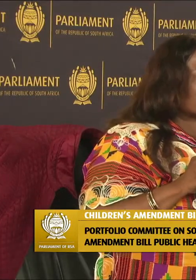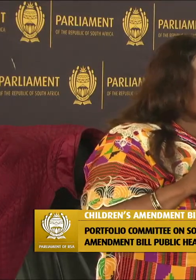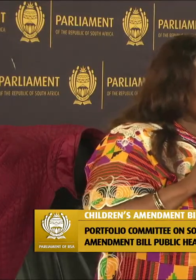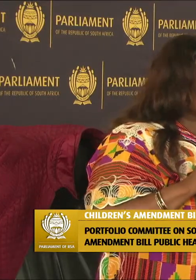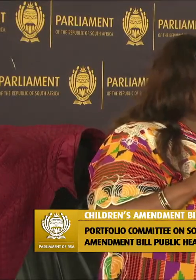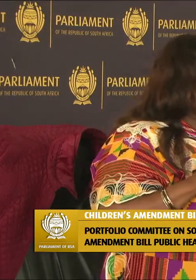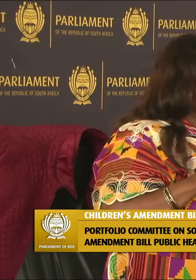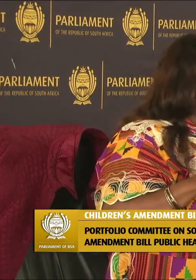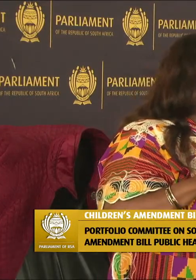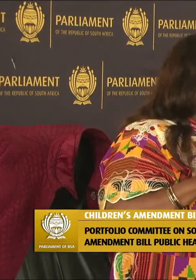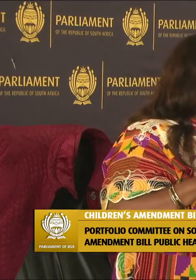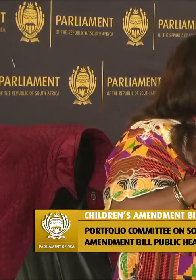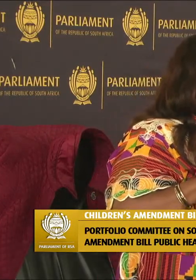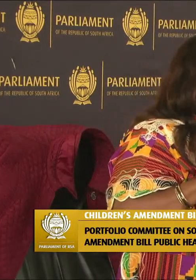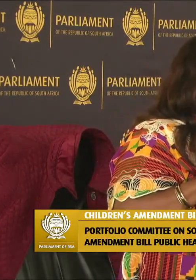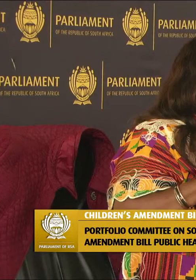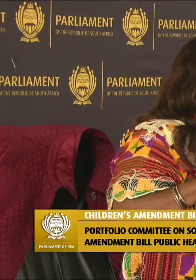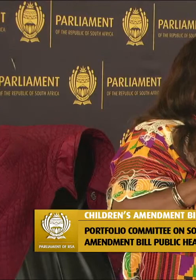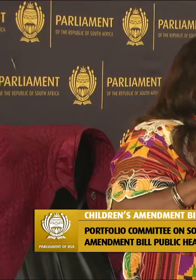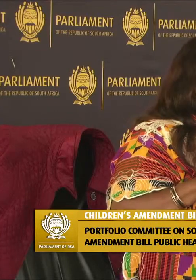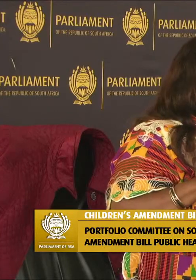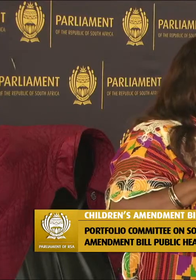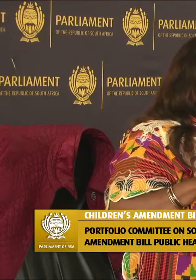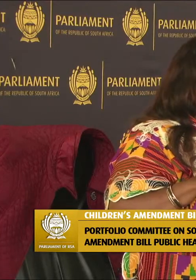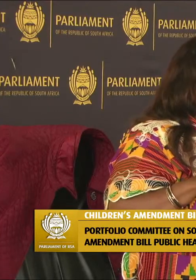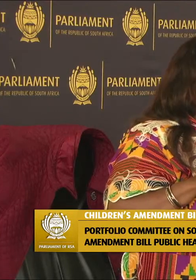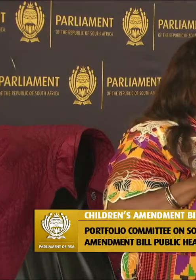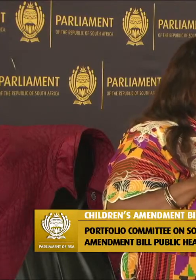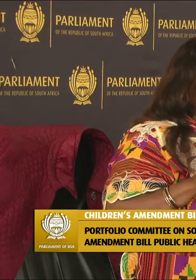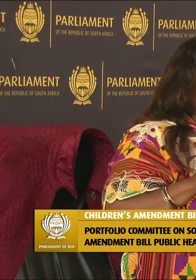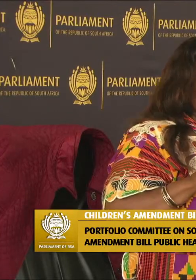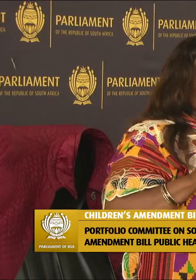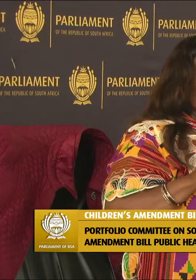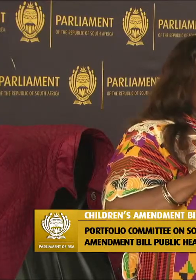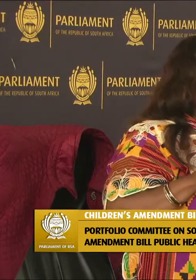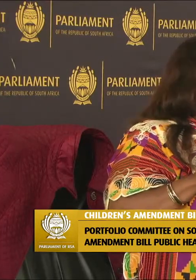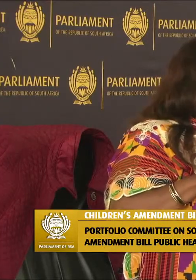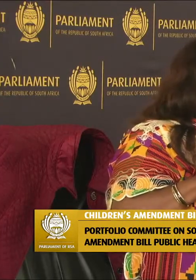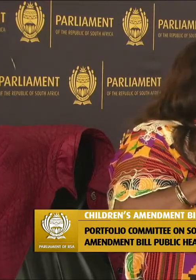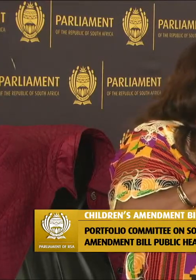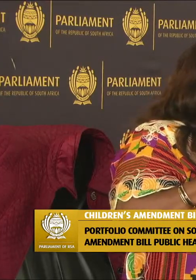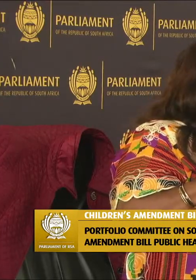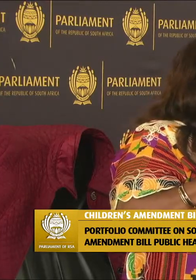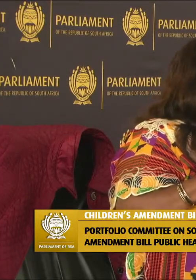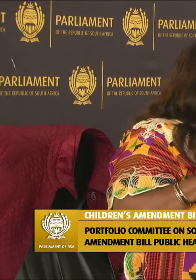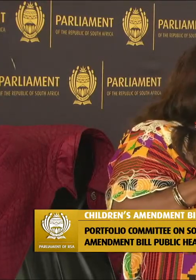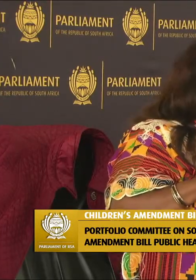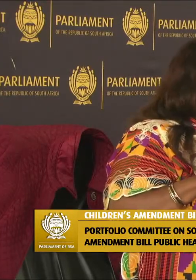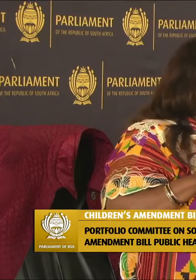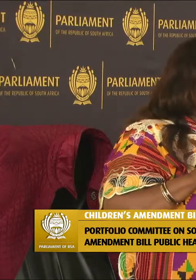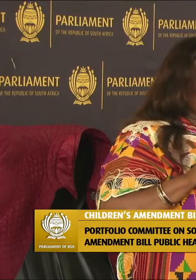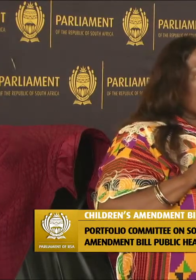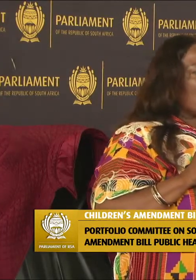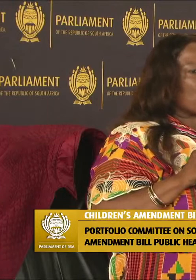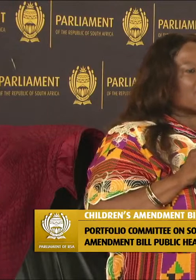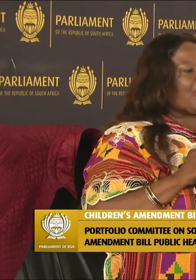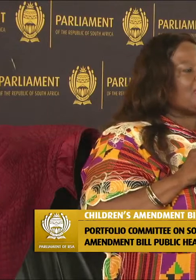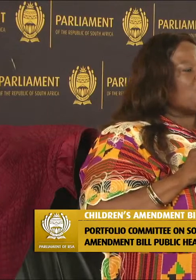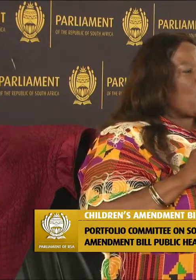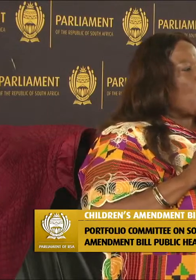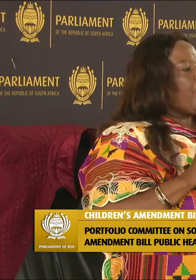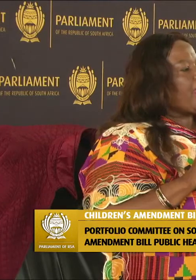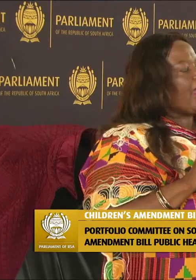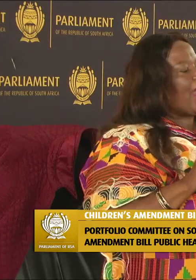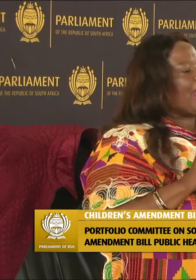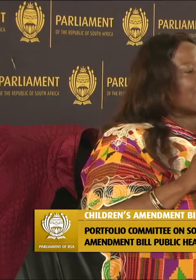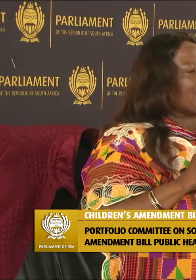ezi centers ezinye sizibiza ukuba zi-drop off centers ne-orphanage homes. Nazo sifuna ukwenza